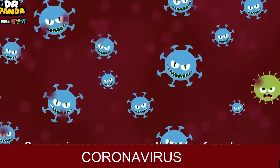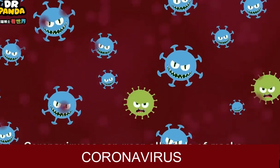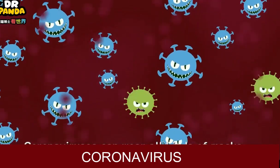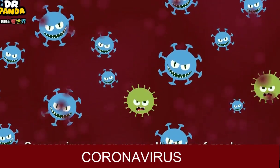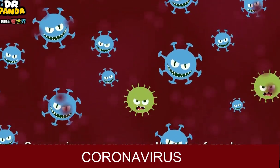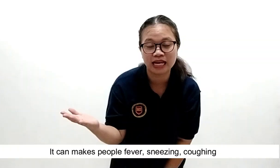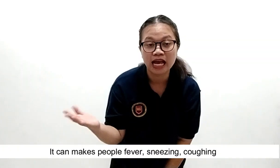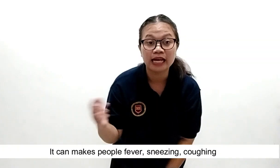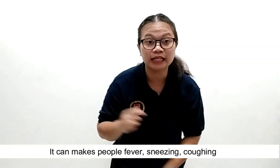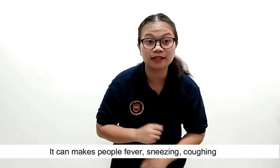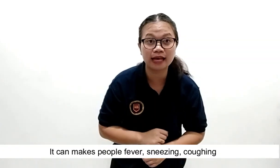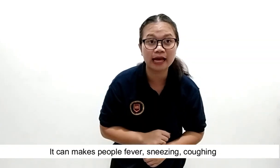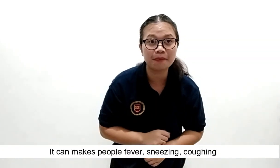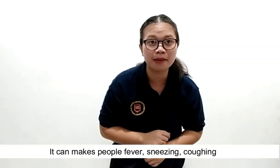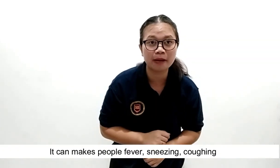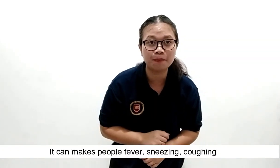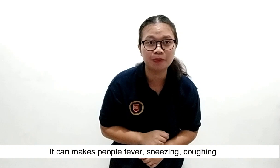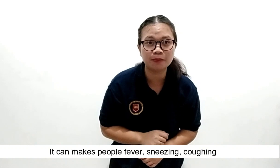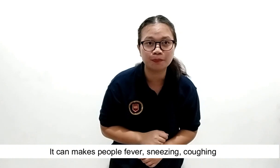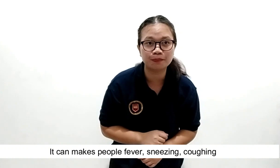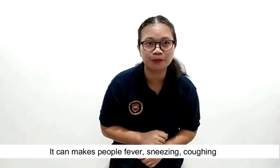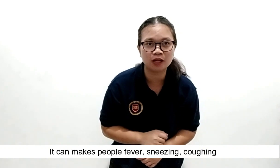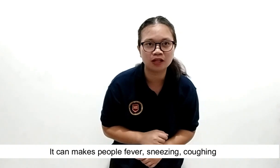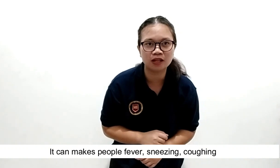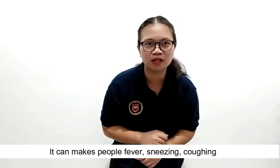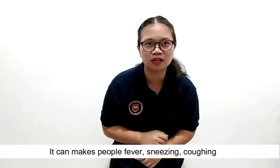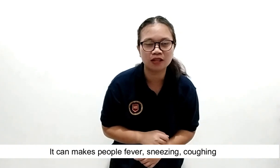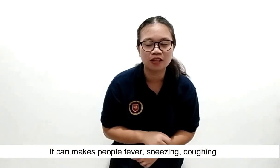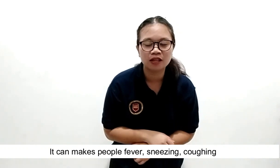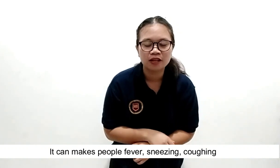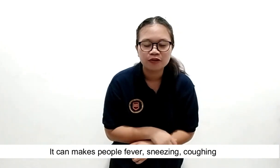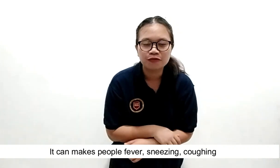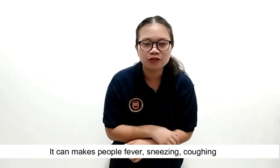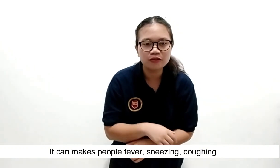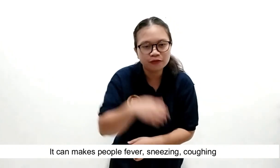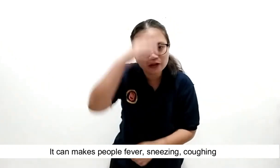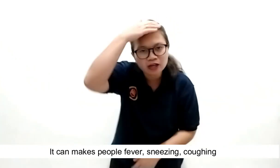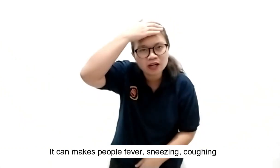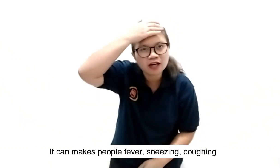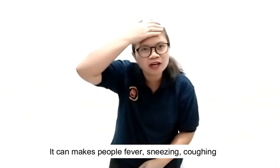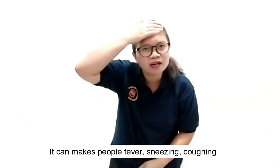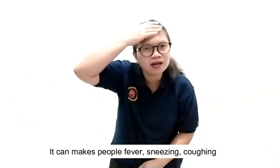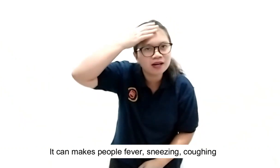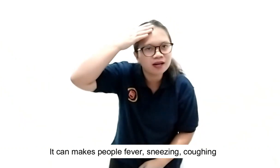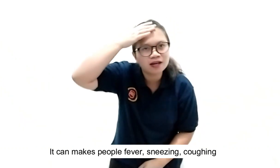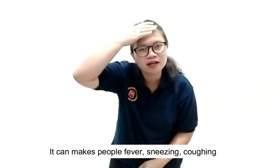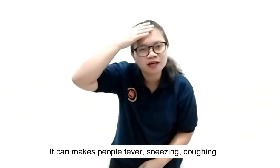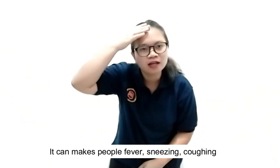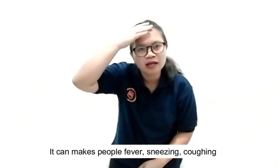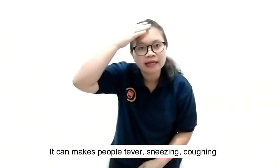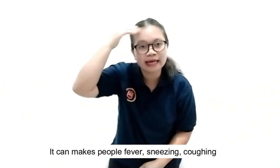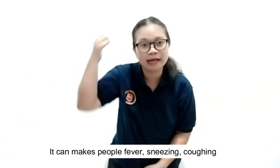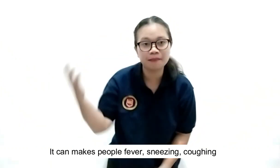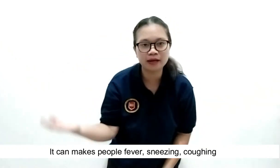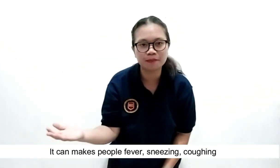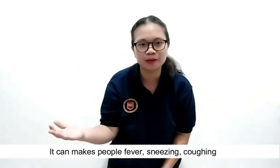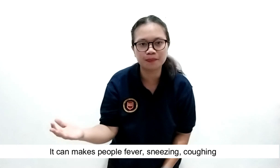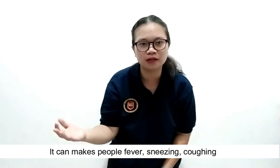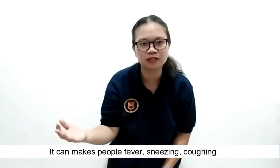it can make people fever can make people